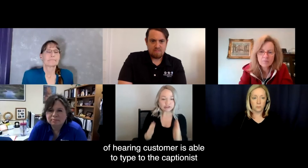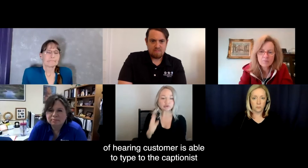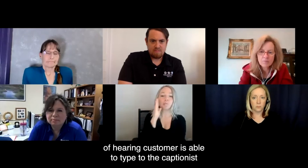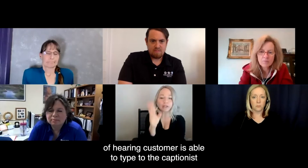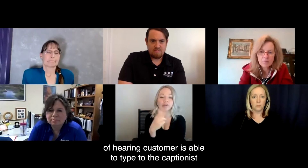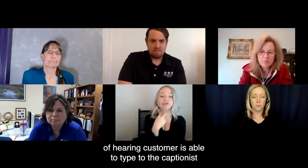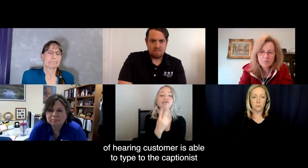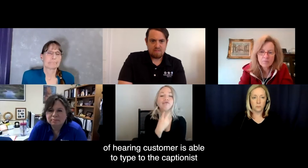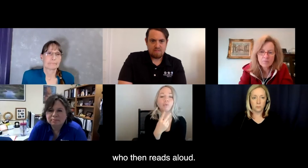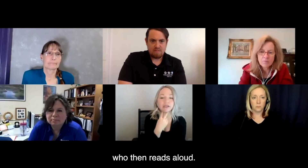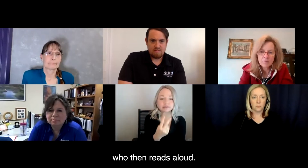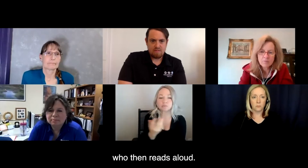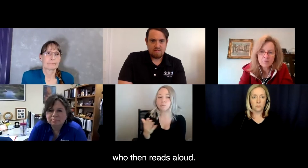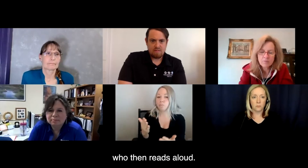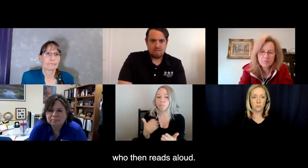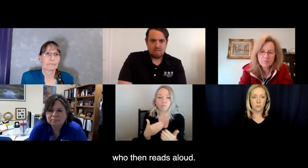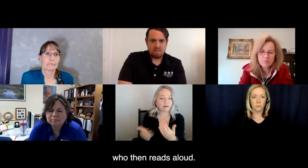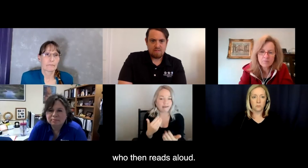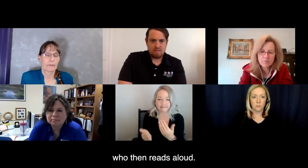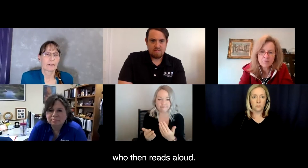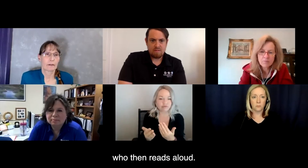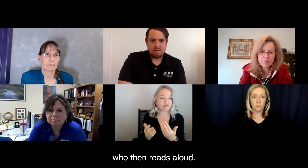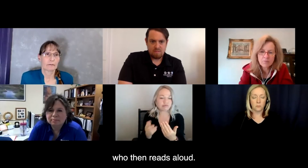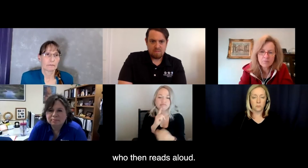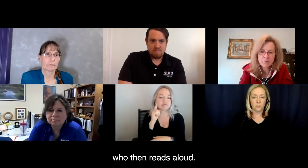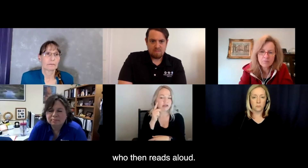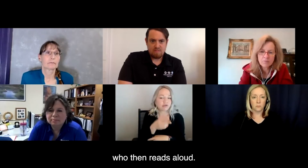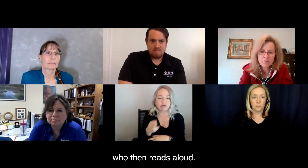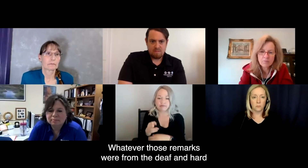captionist, who then reads aloud